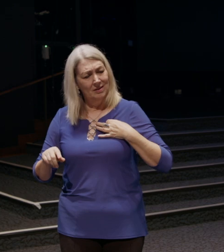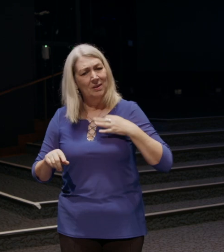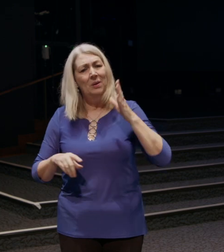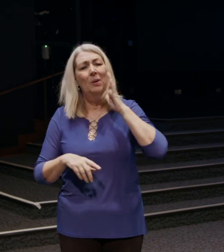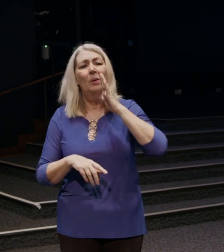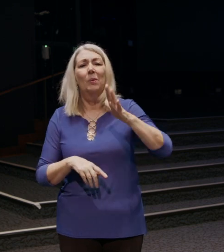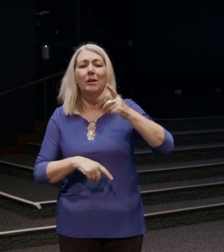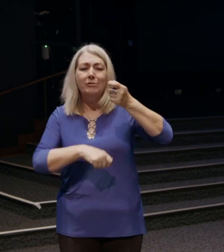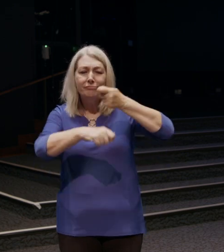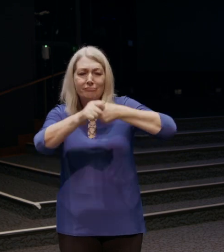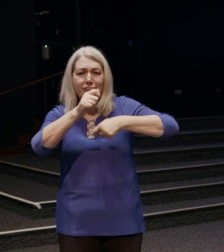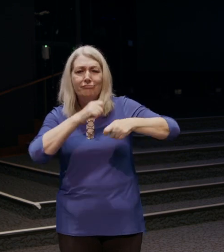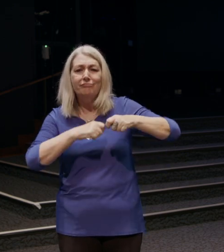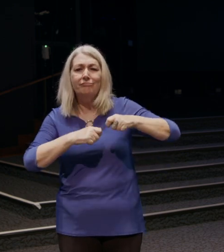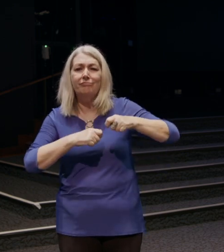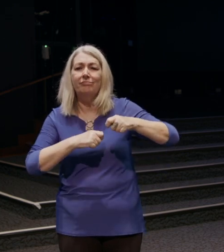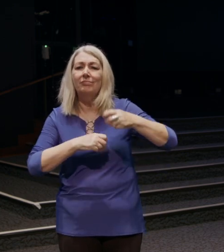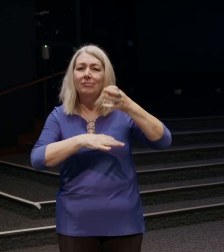records with you.